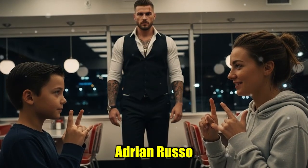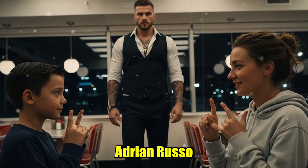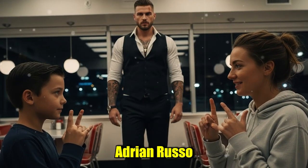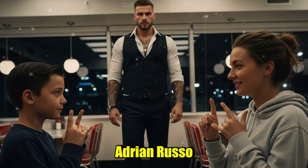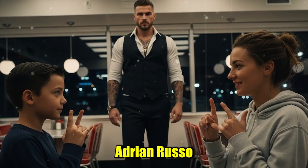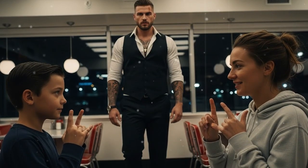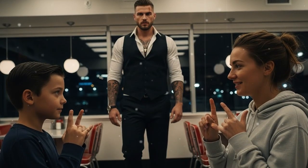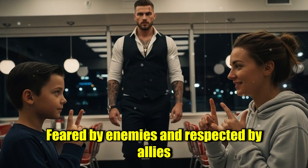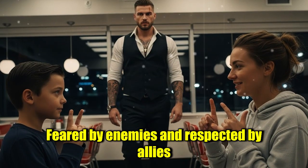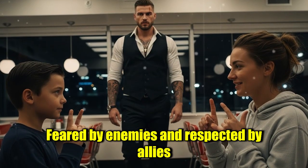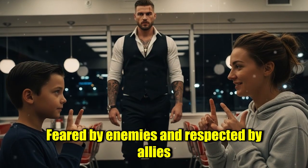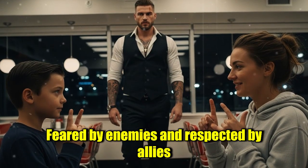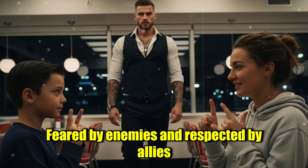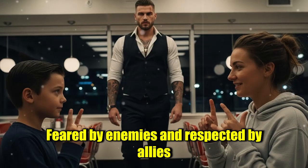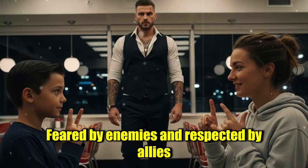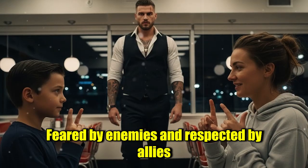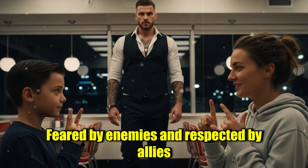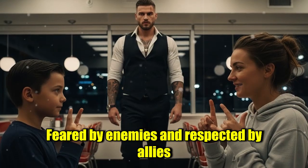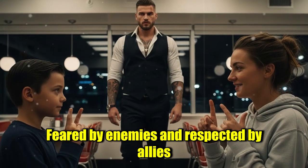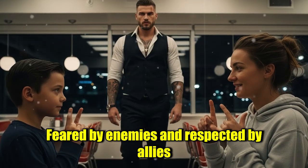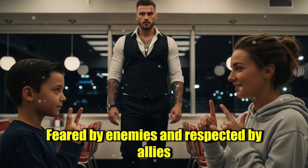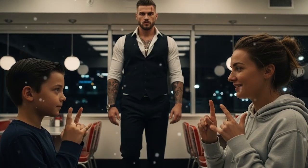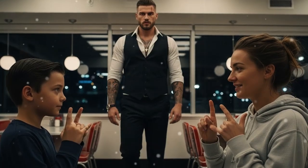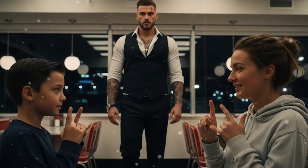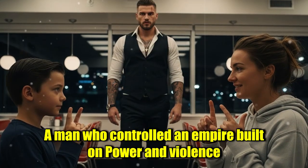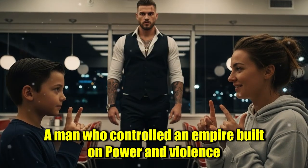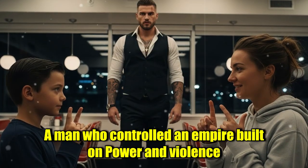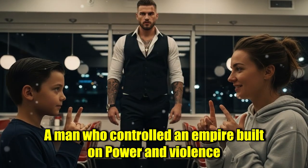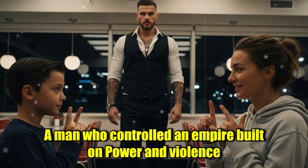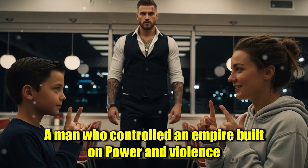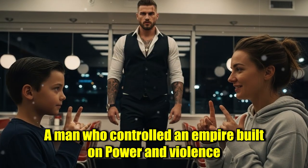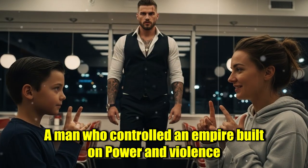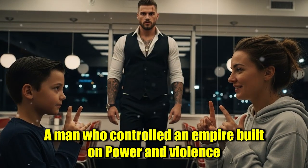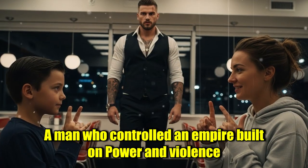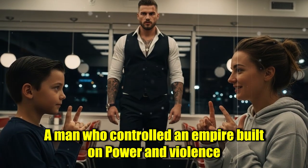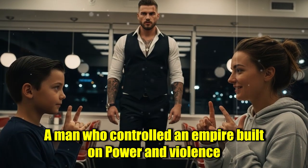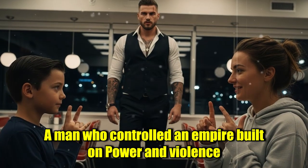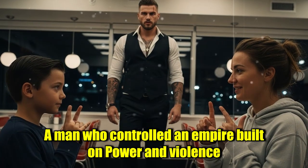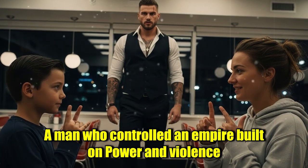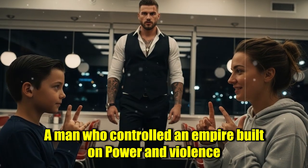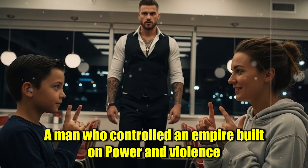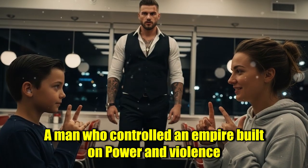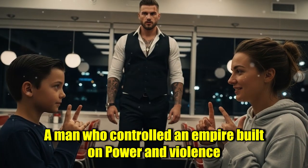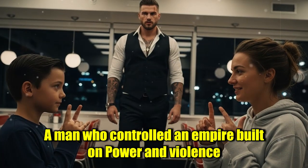Adrian Russo, feared by enemies and respected by allies, a man who controlled an empire built on power and